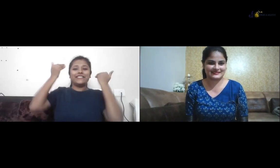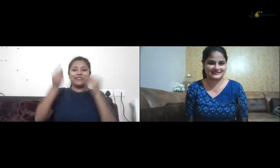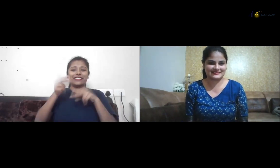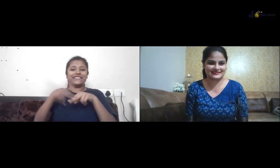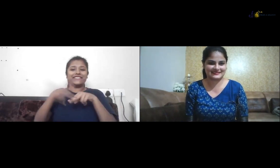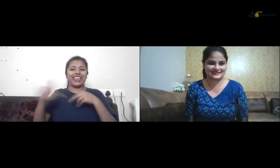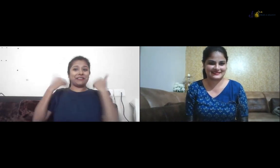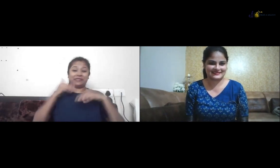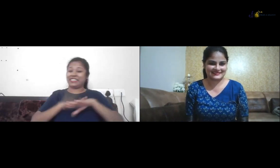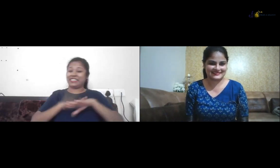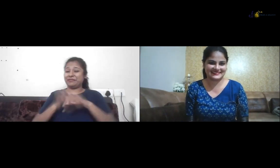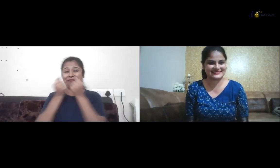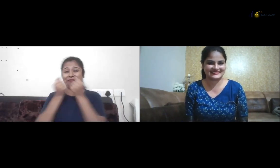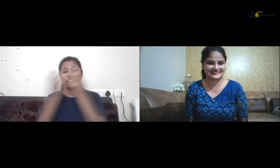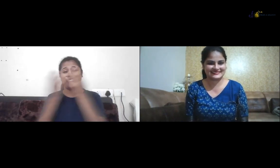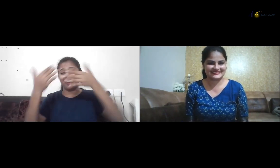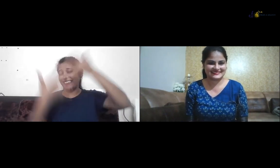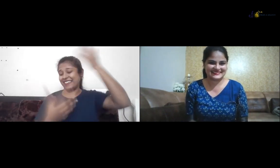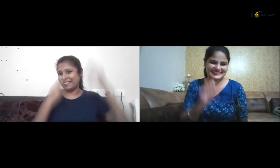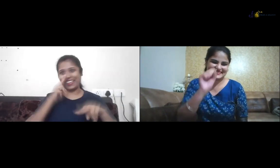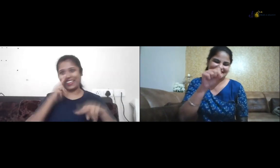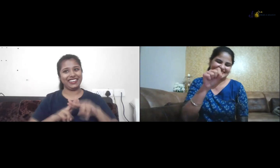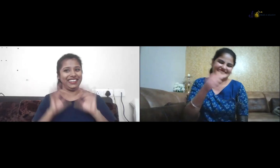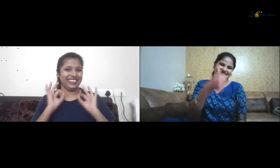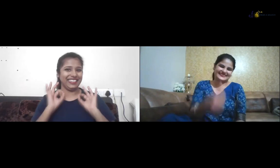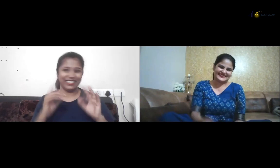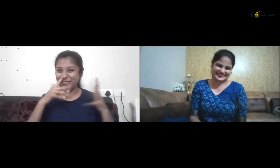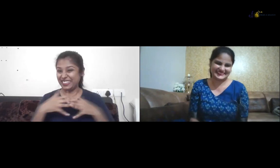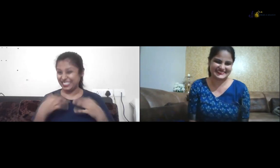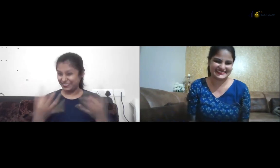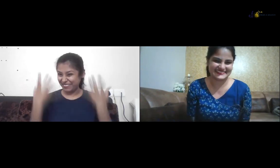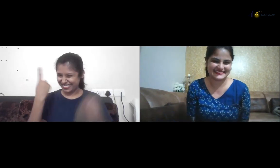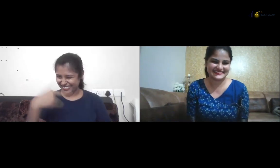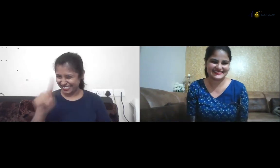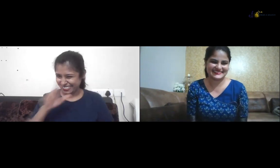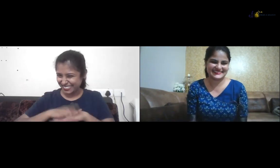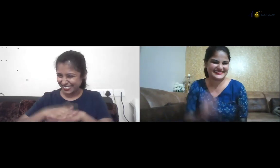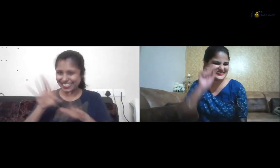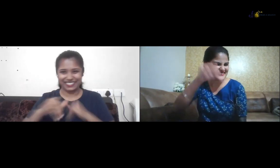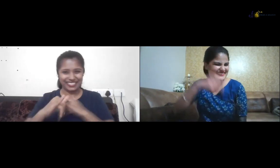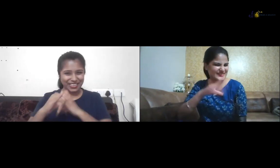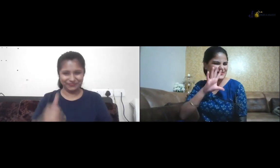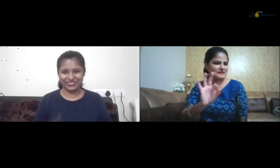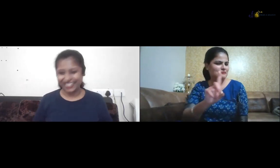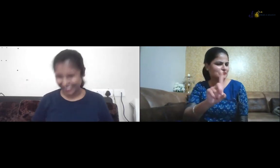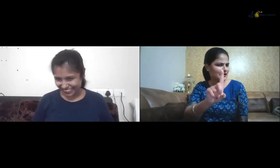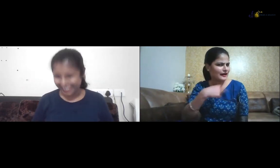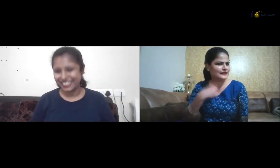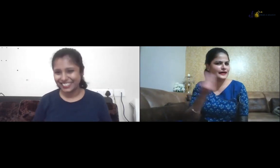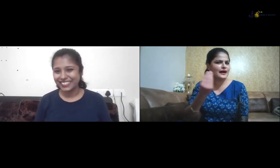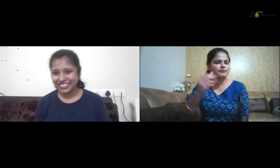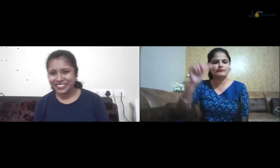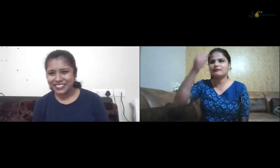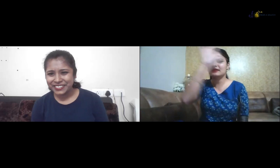can just take company. They can give us company, and we can go. I have seen many experience like this, funny experience. I think also like,